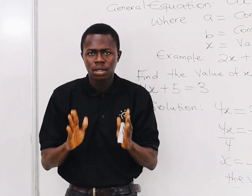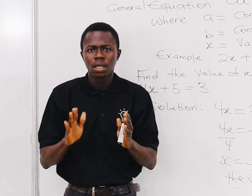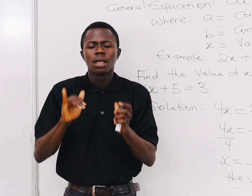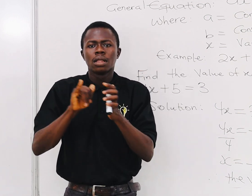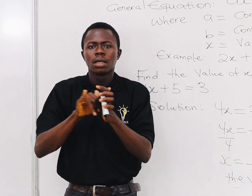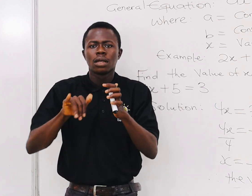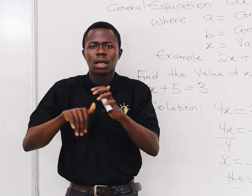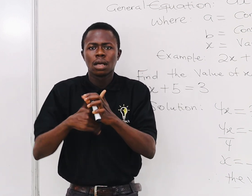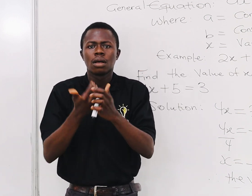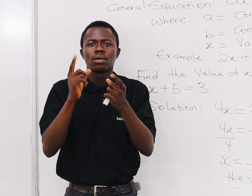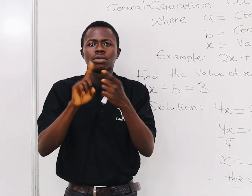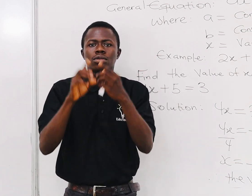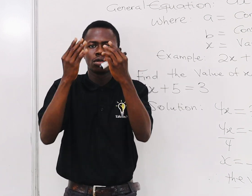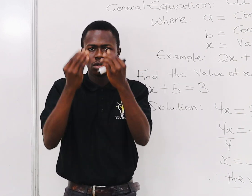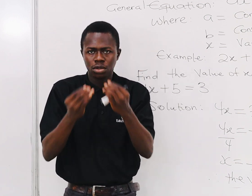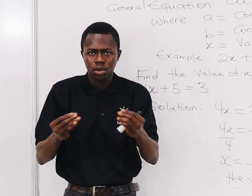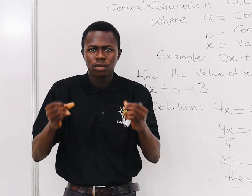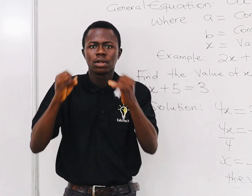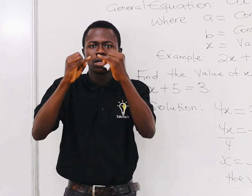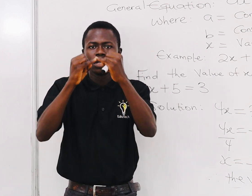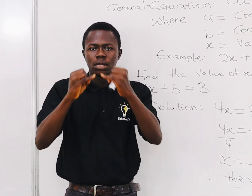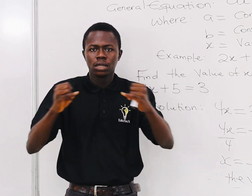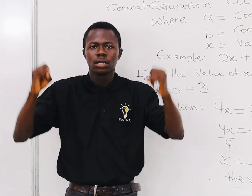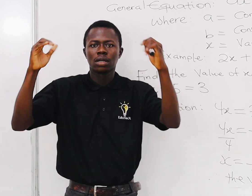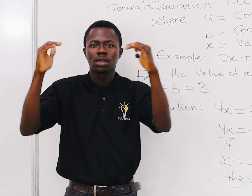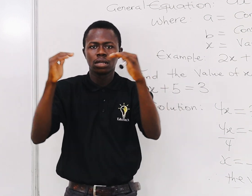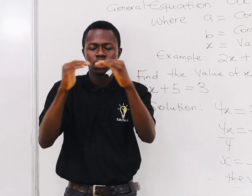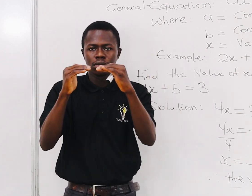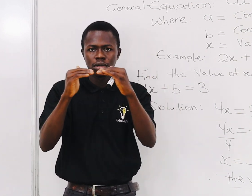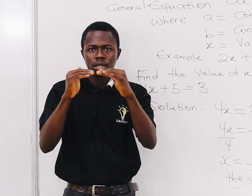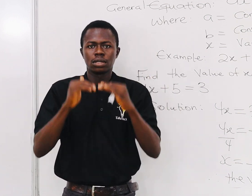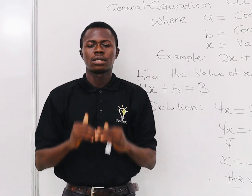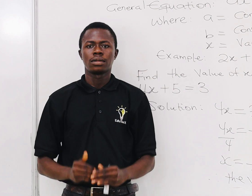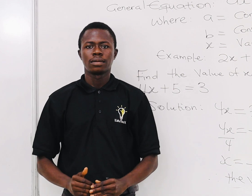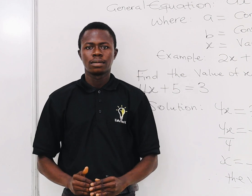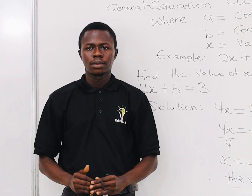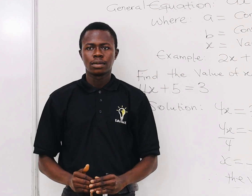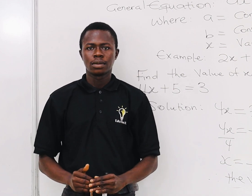So students, that is how to solve simple linear equations.